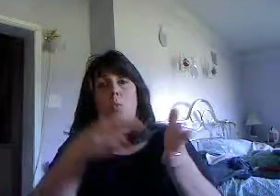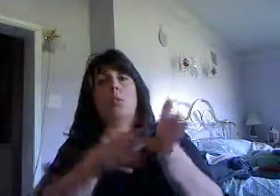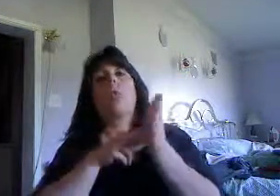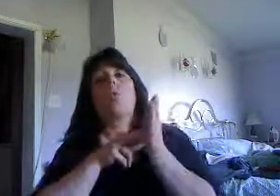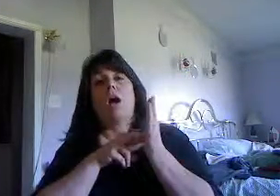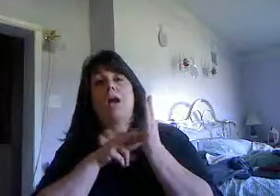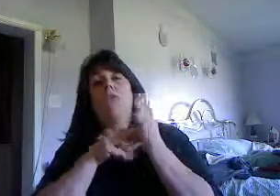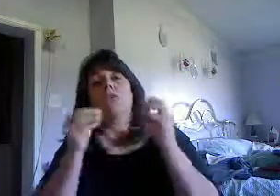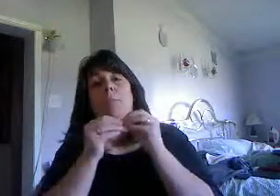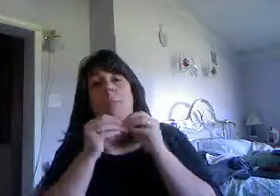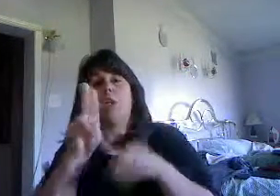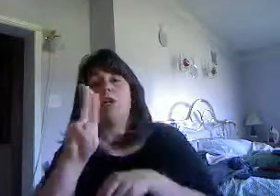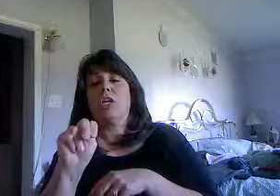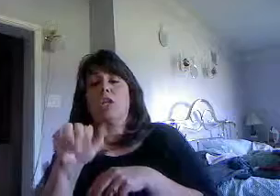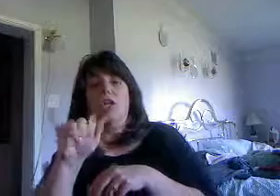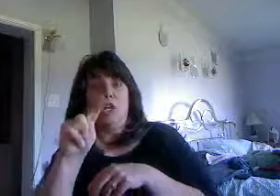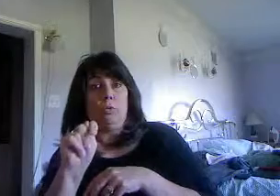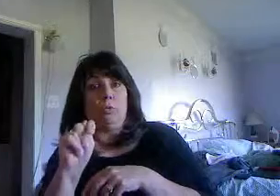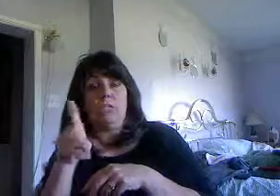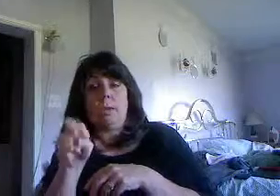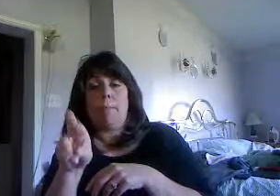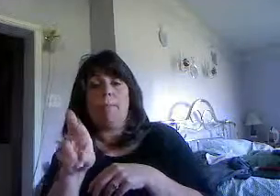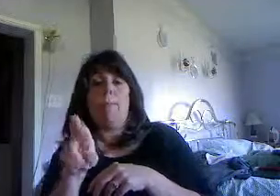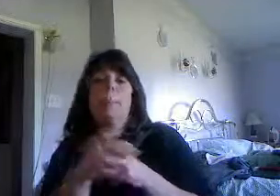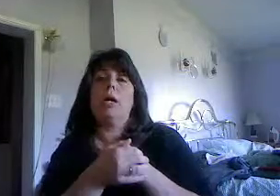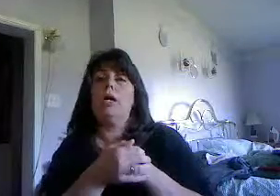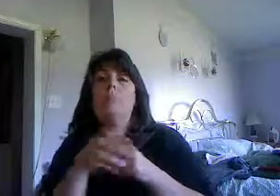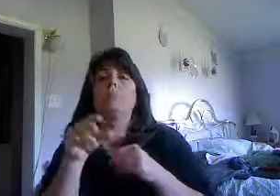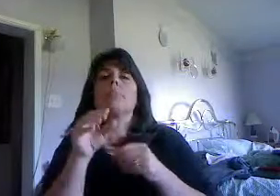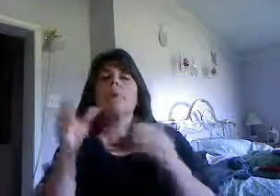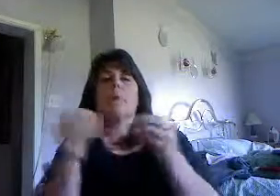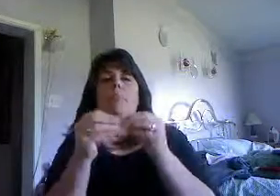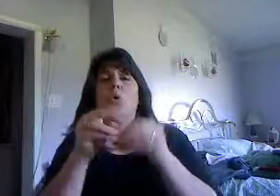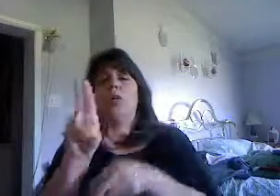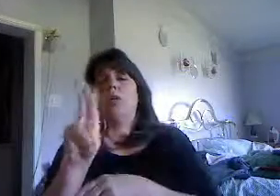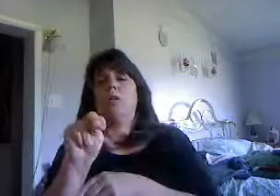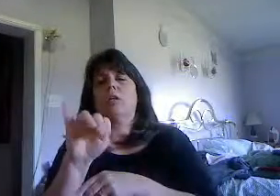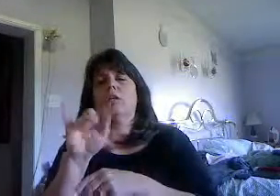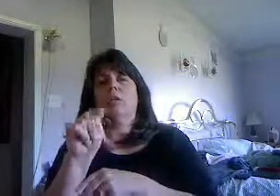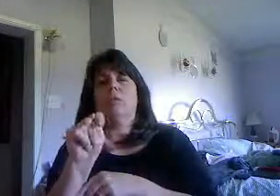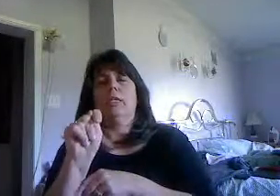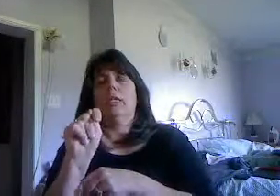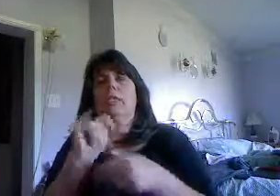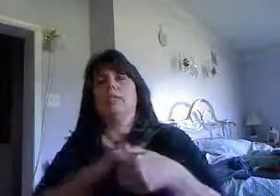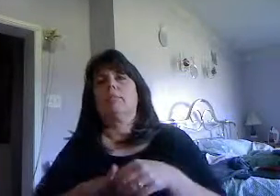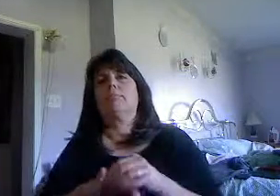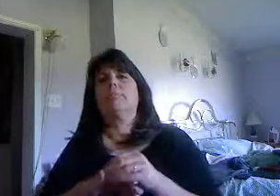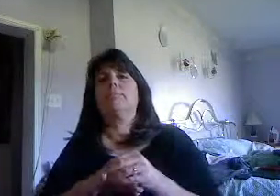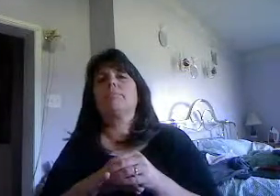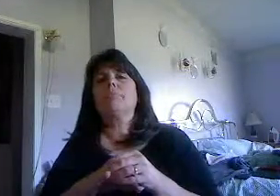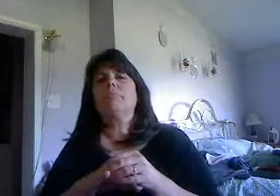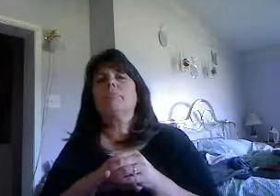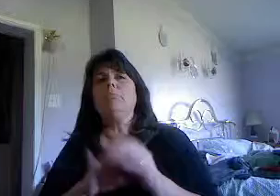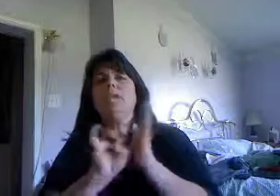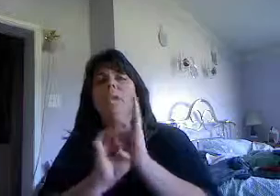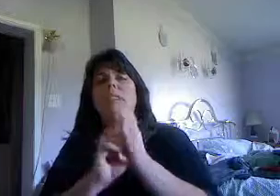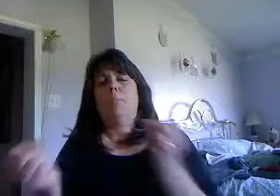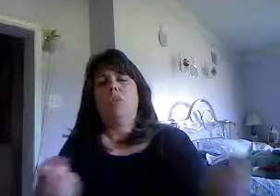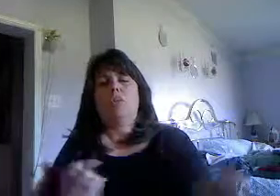example, you may have noticed when you look at cars now, that automobile ads are much more specifically targeted to